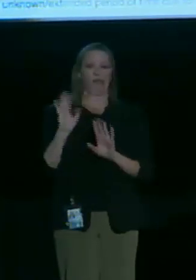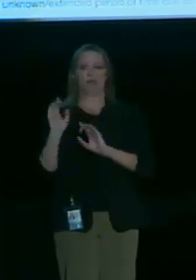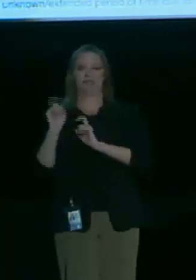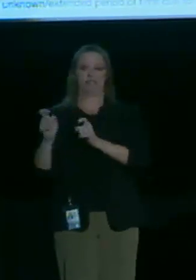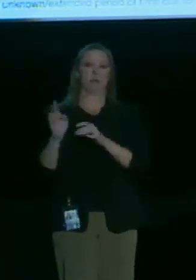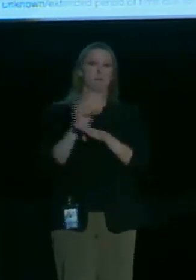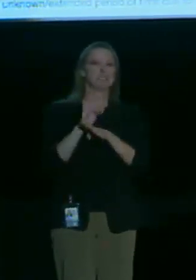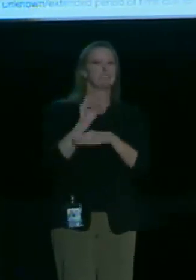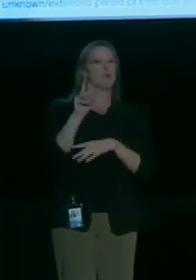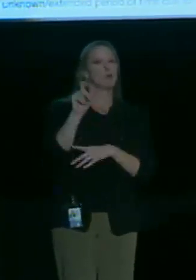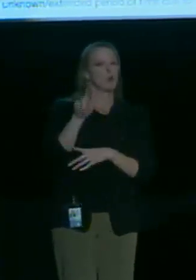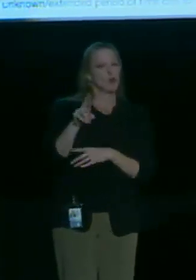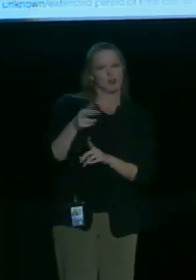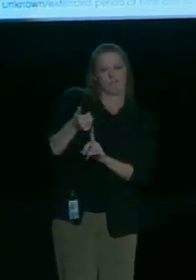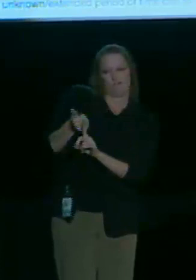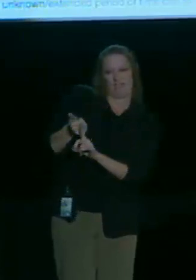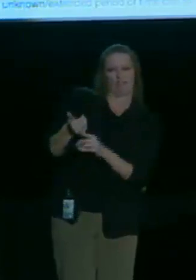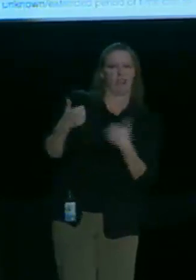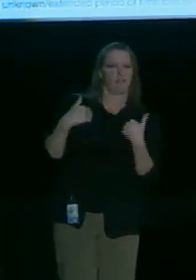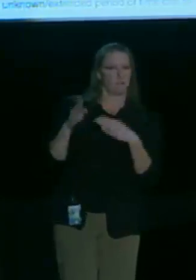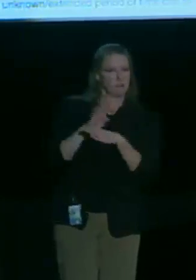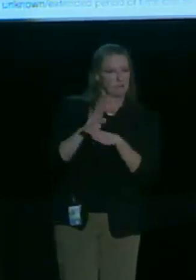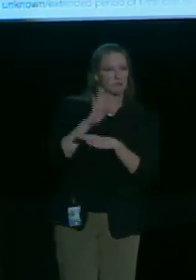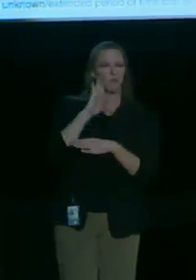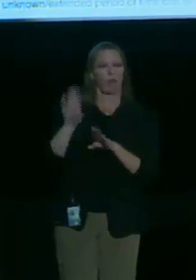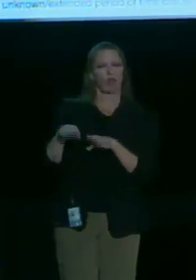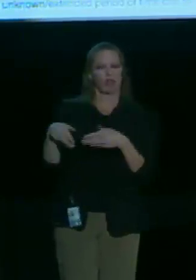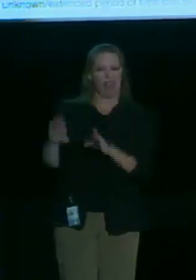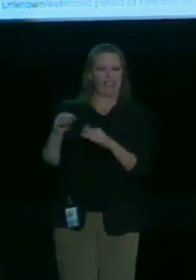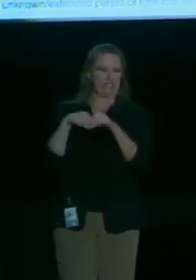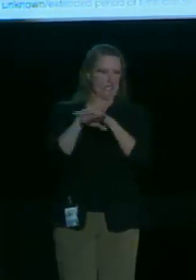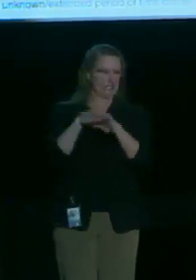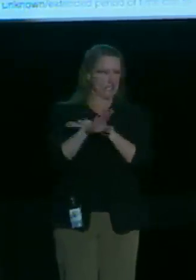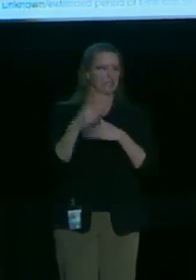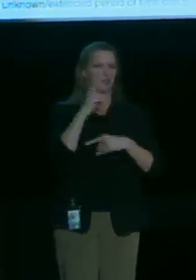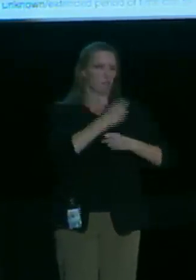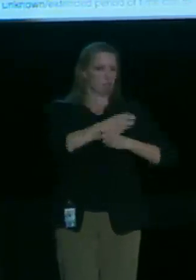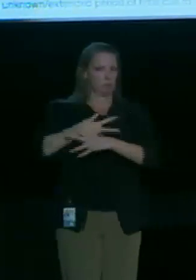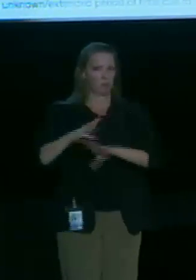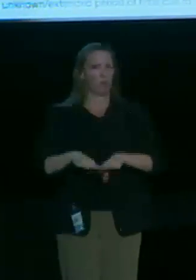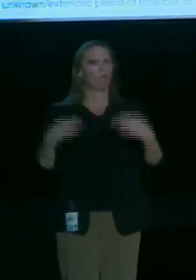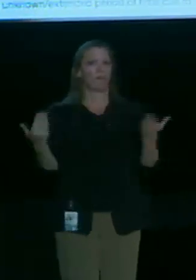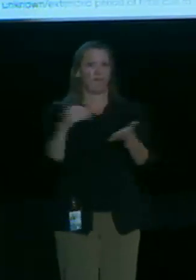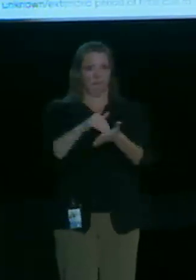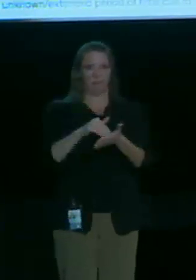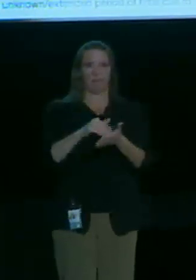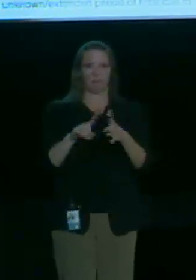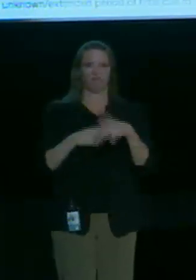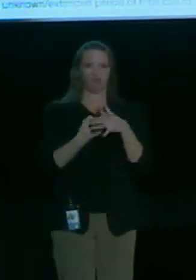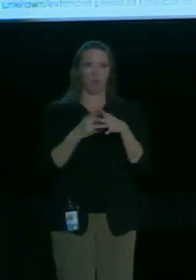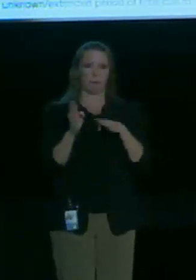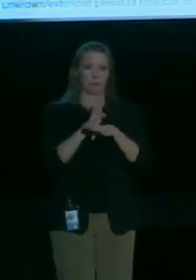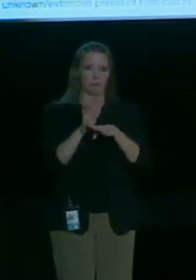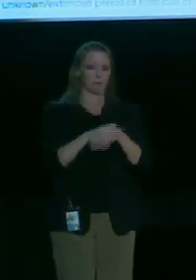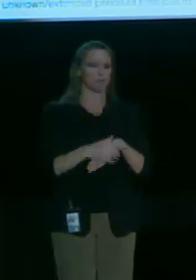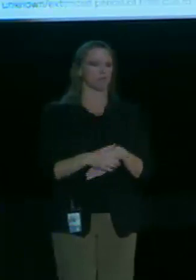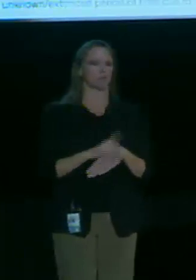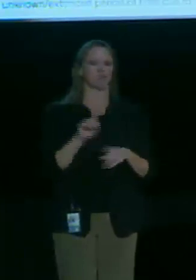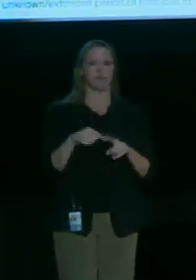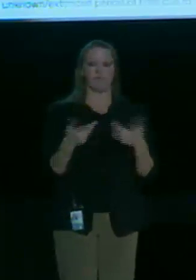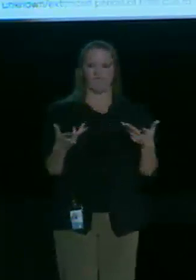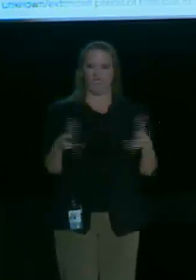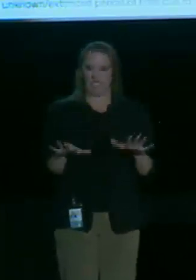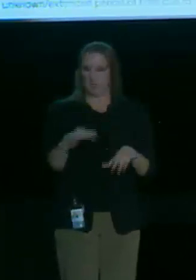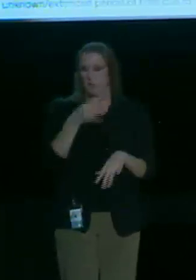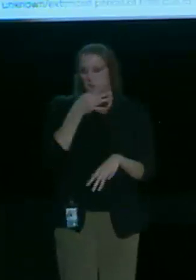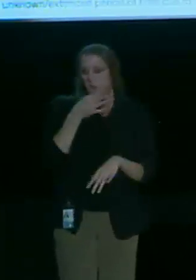to get into the village to prepare their businesses to reopen. And once that occurs